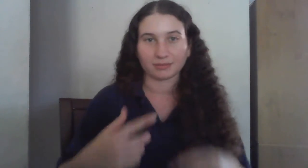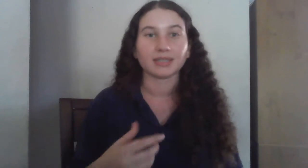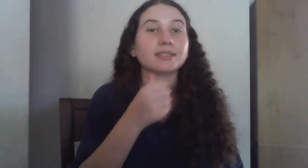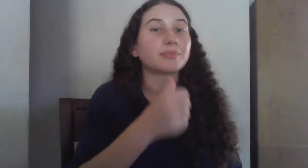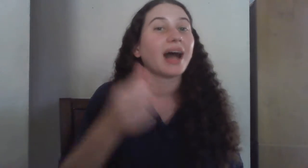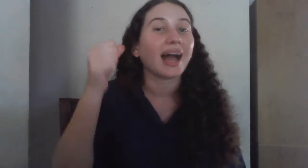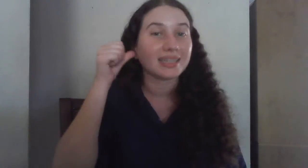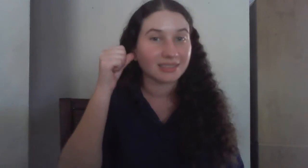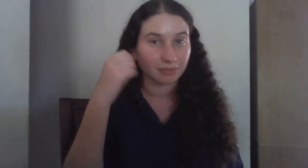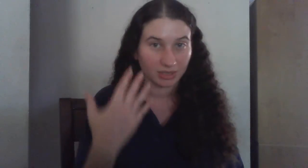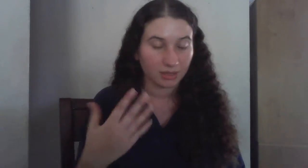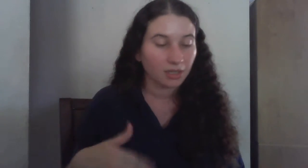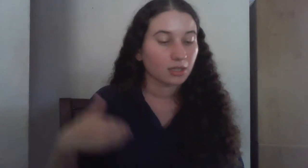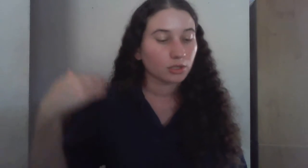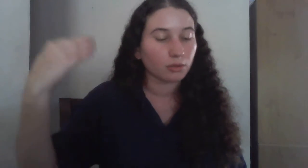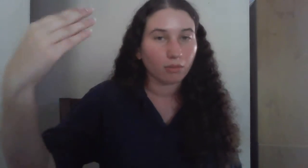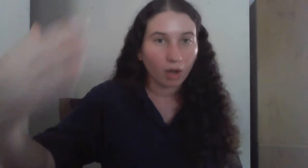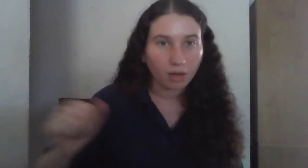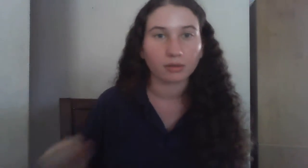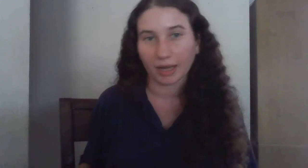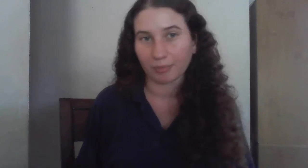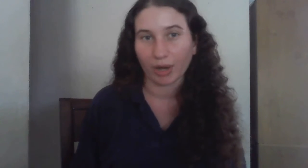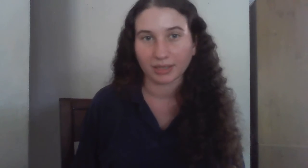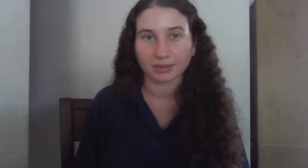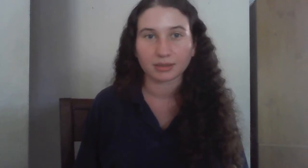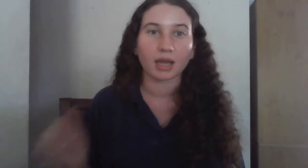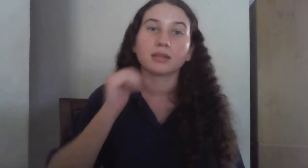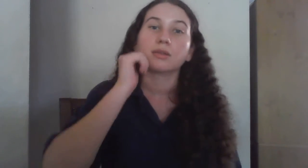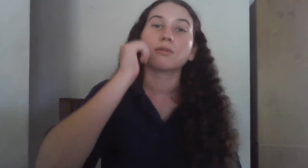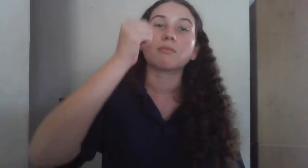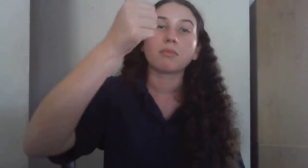Right? It is behind me. Tomorrow I practice sign.